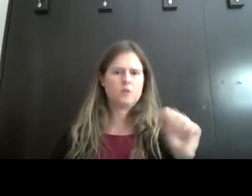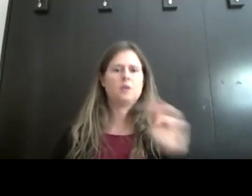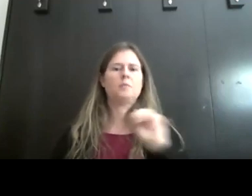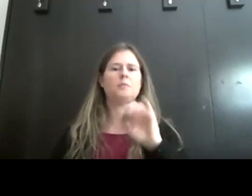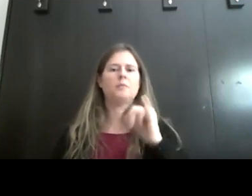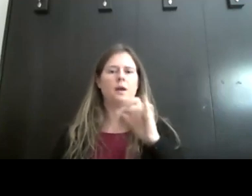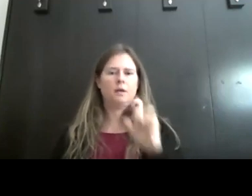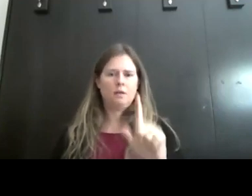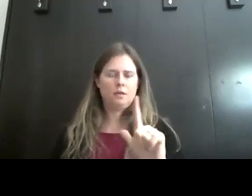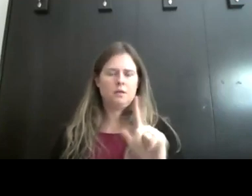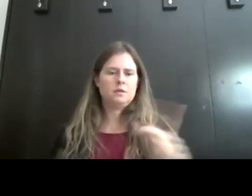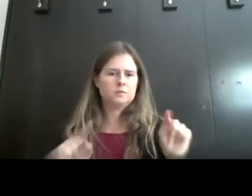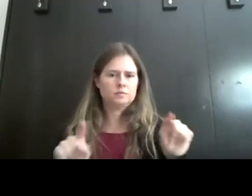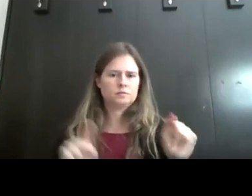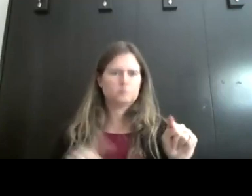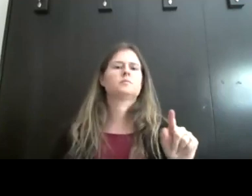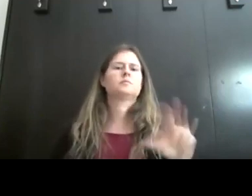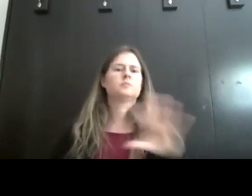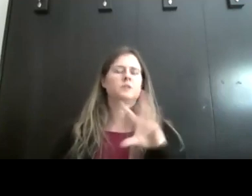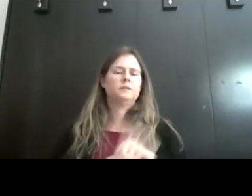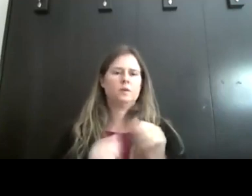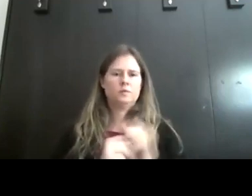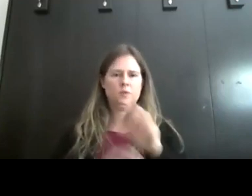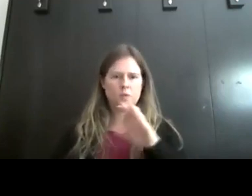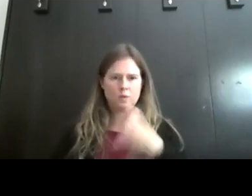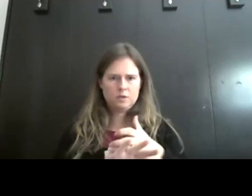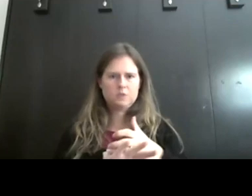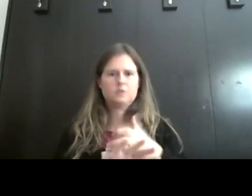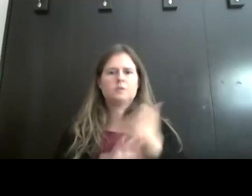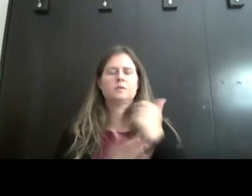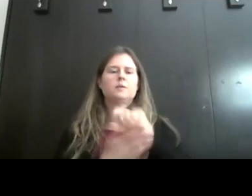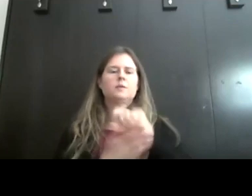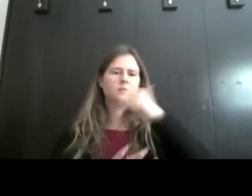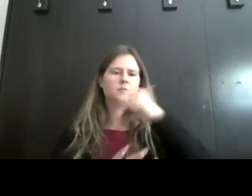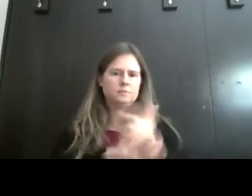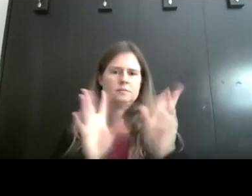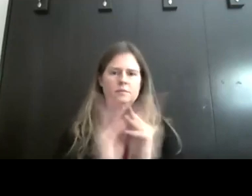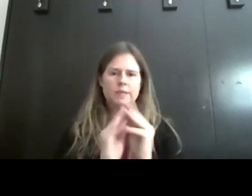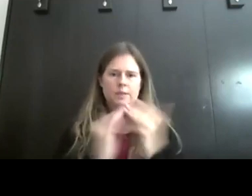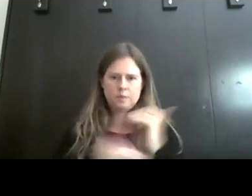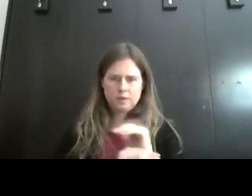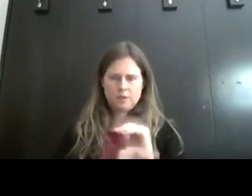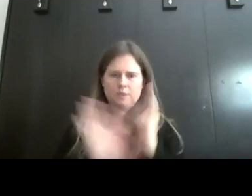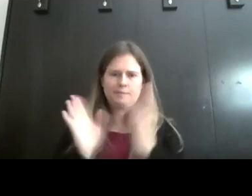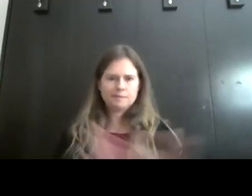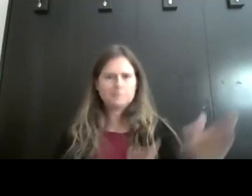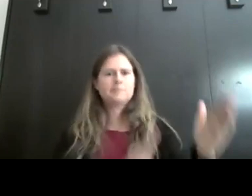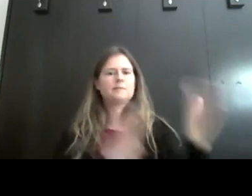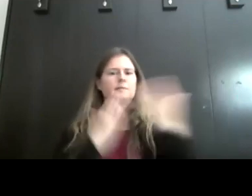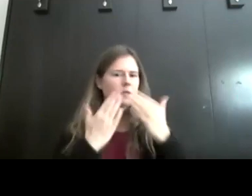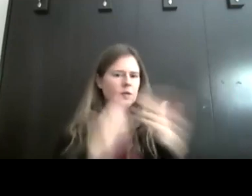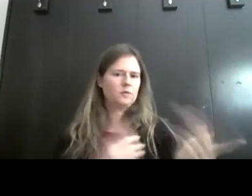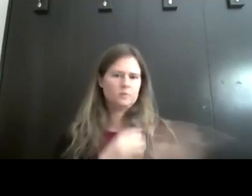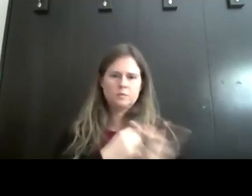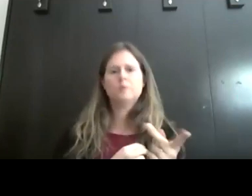Boyer, were instrumental in making this happen tonight, or helping to put all of this together. And I really want to thank them as